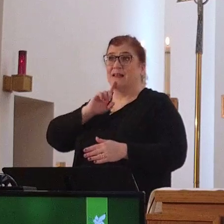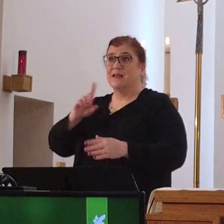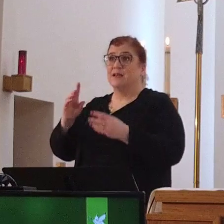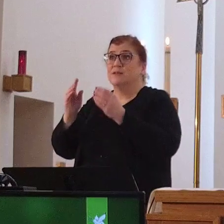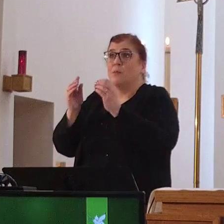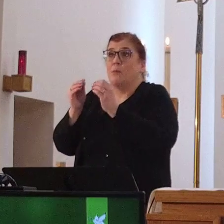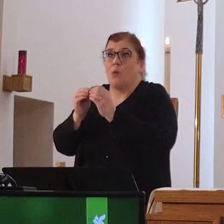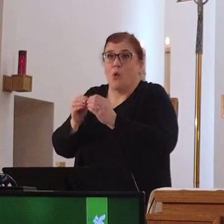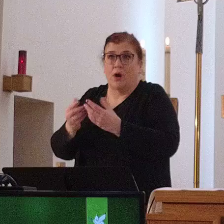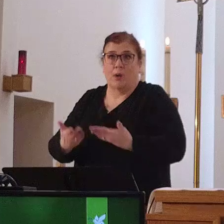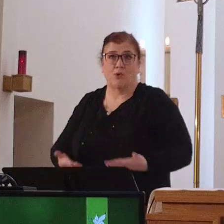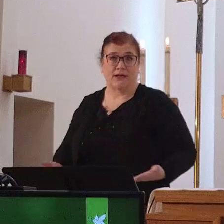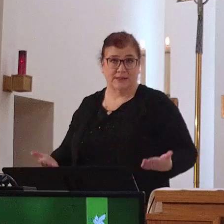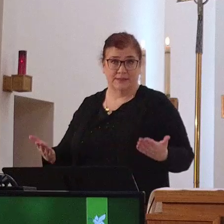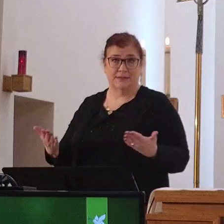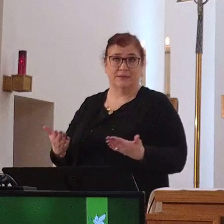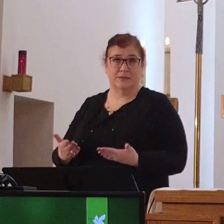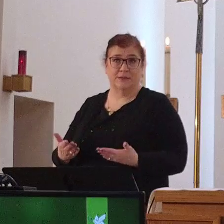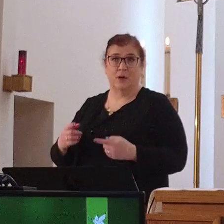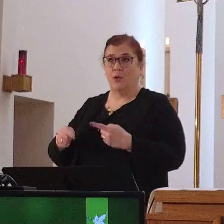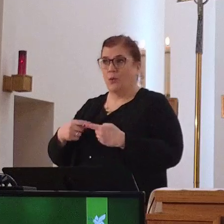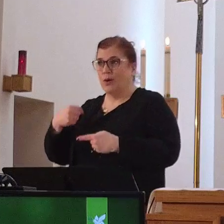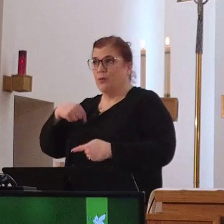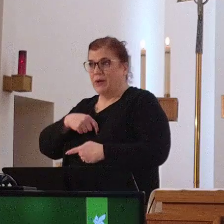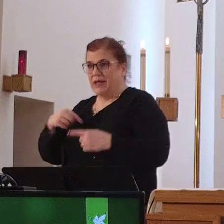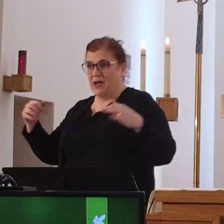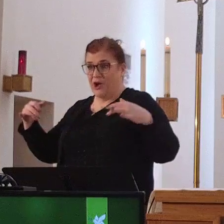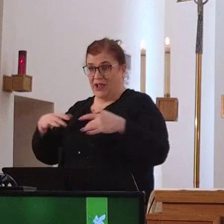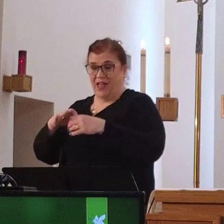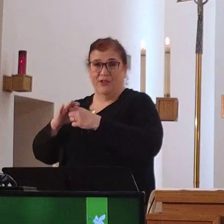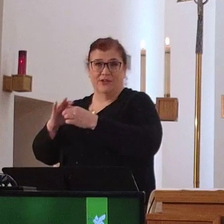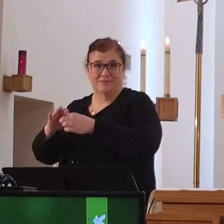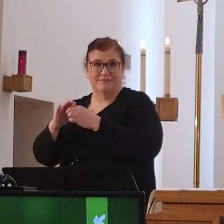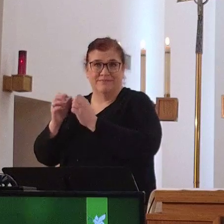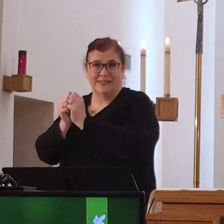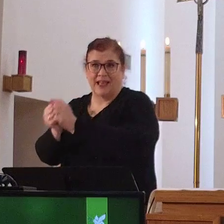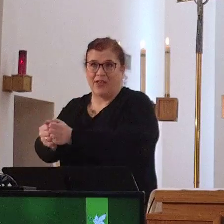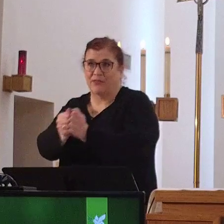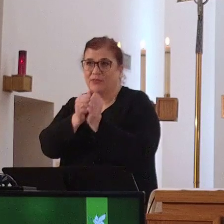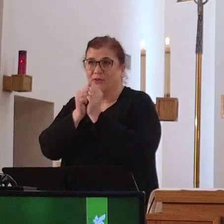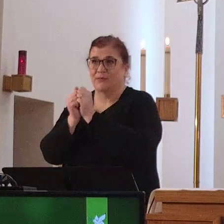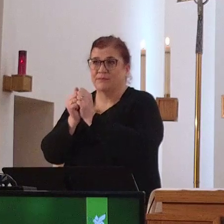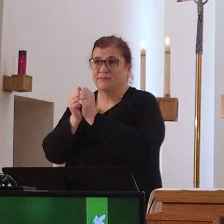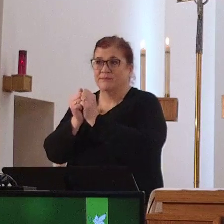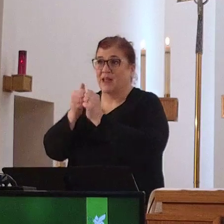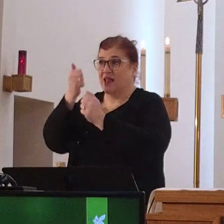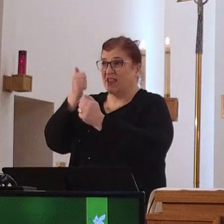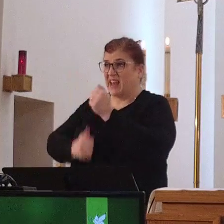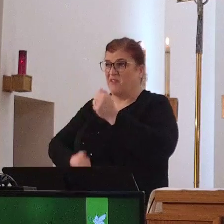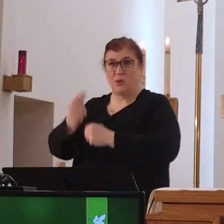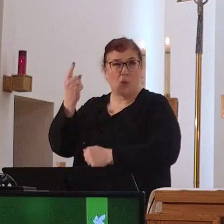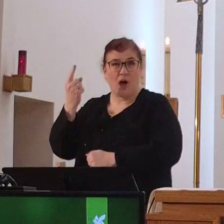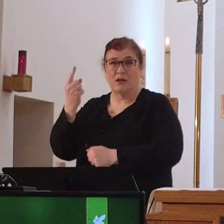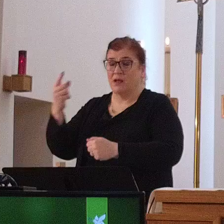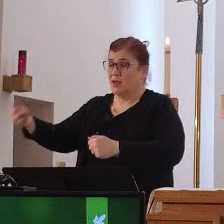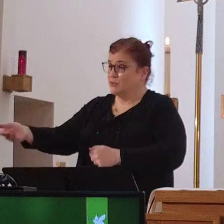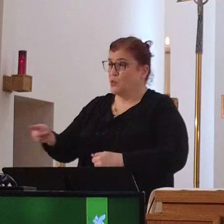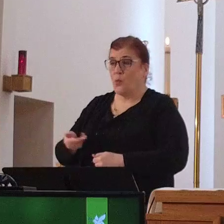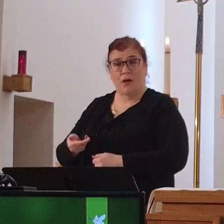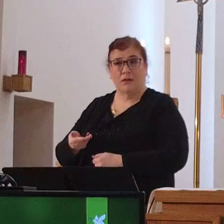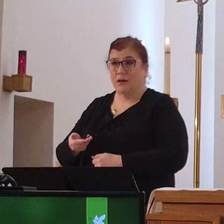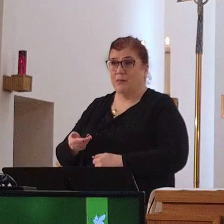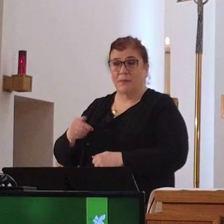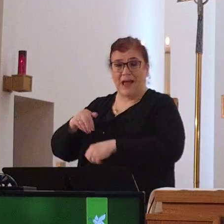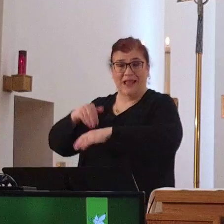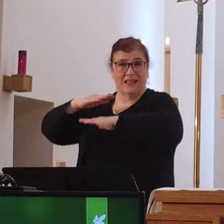more present when we are gathered together, and that everyone is welcome at